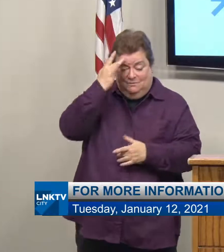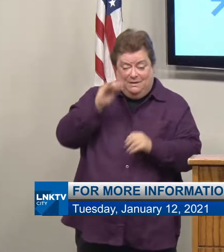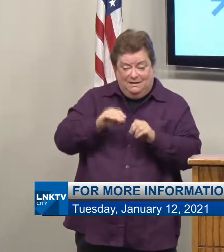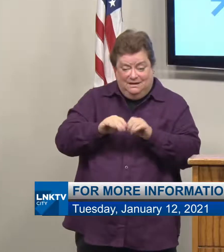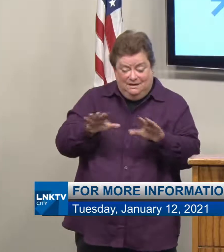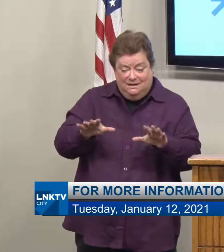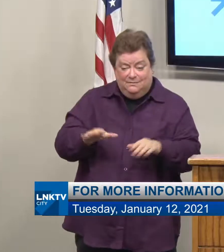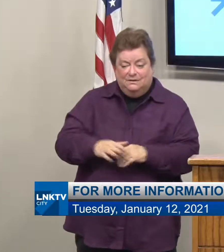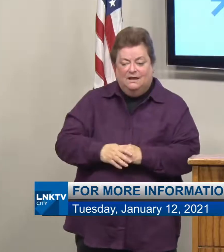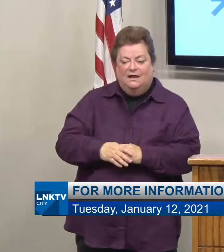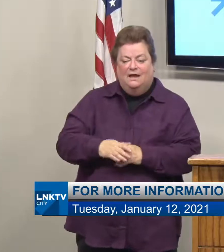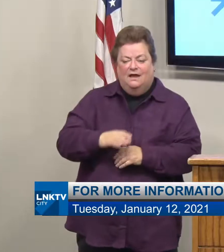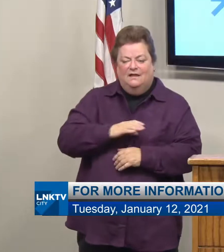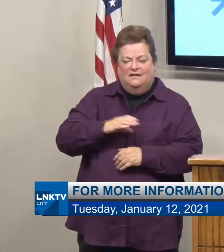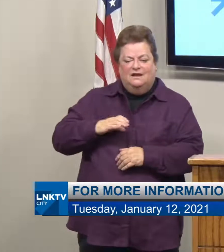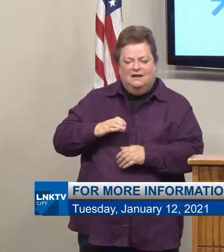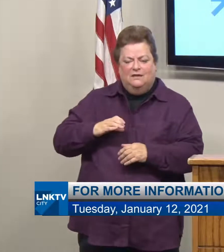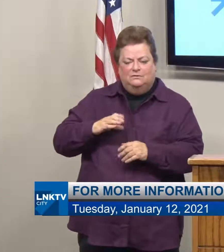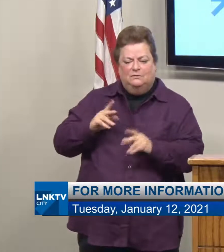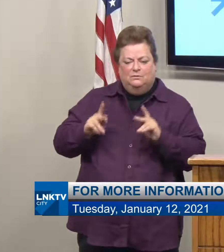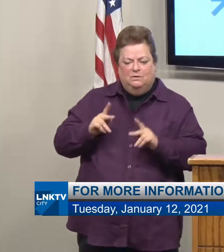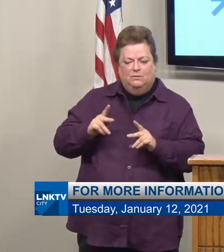council members recognized how important that is.